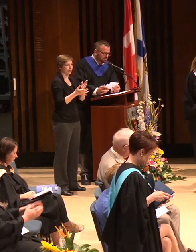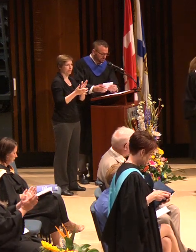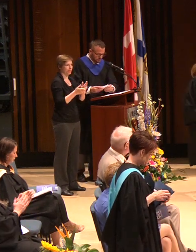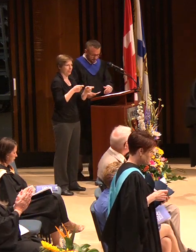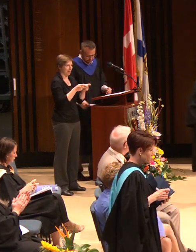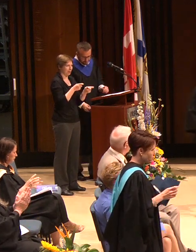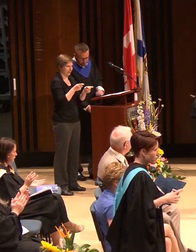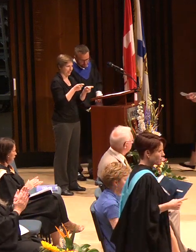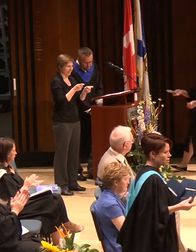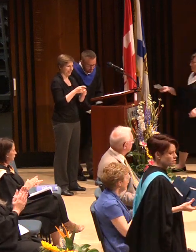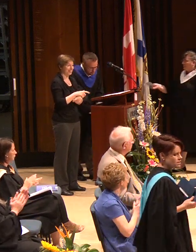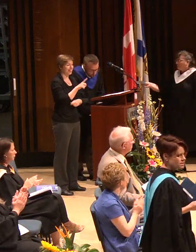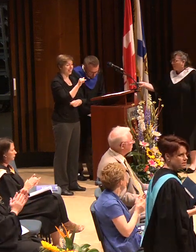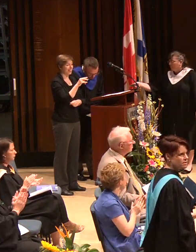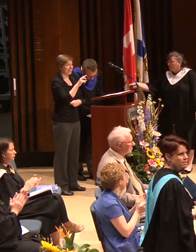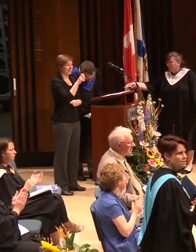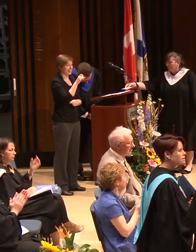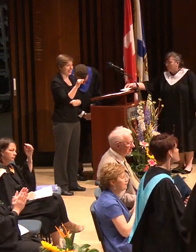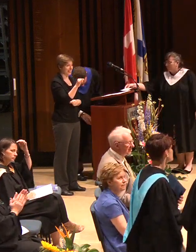honors.